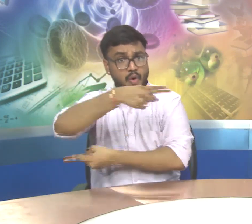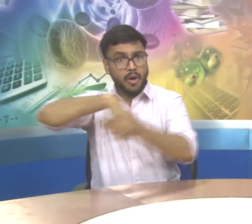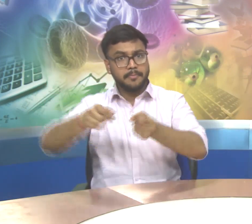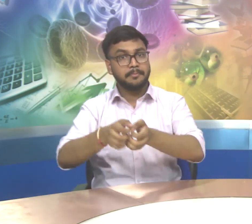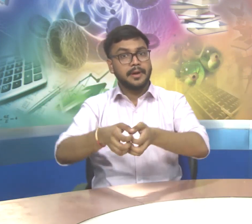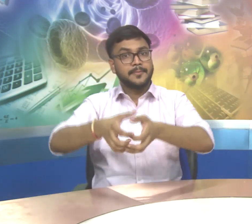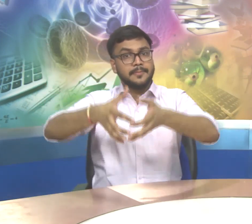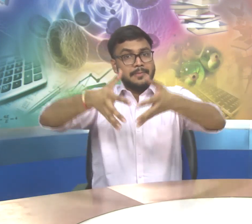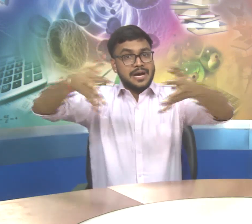present.